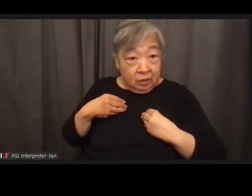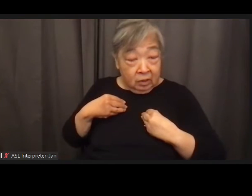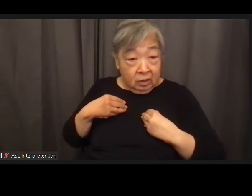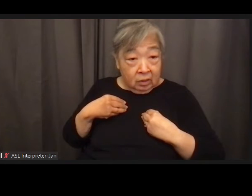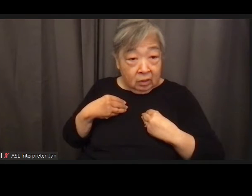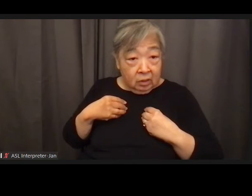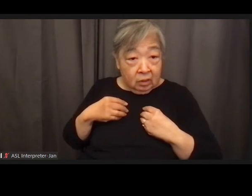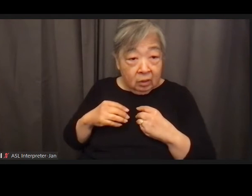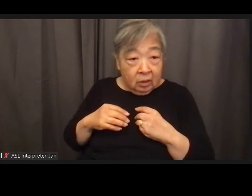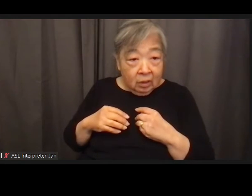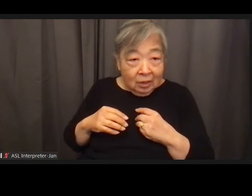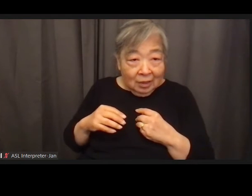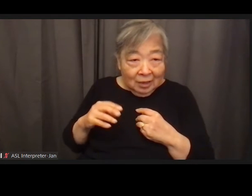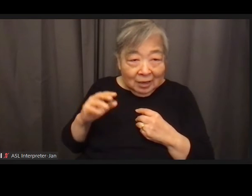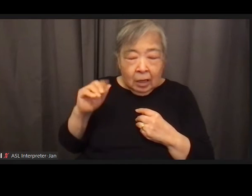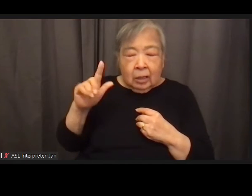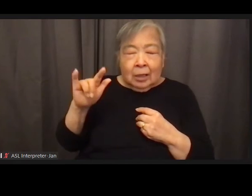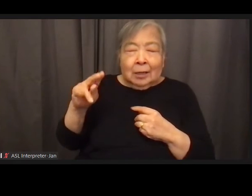Pam, you made me cry a little.